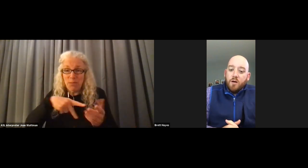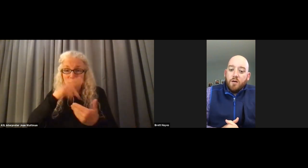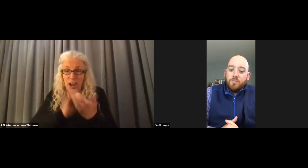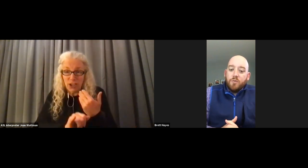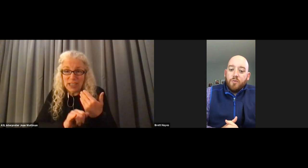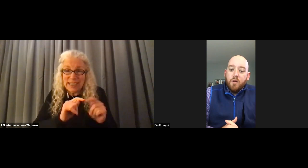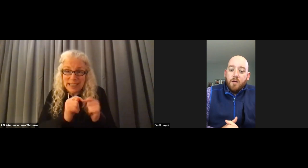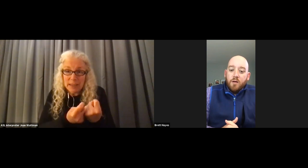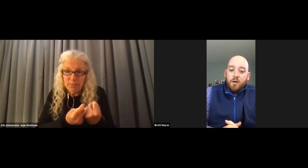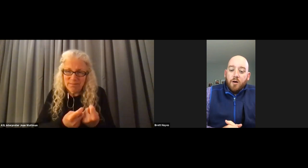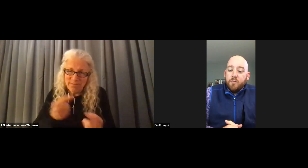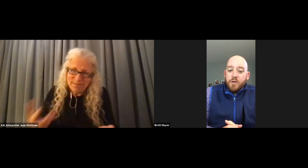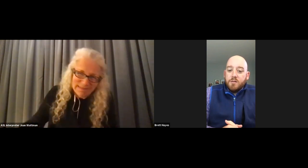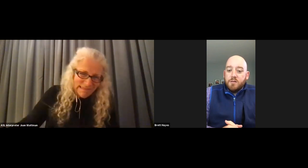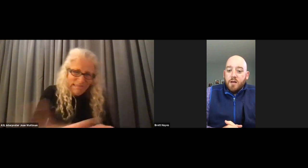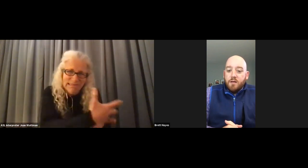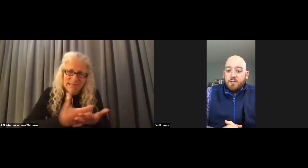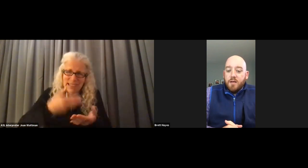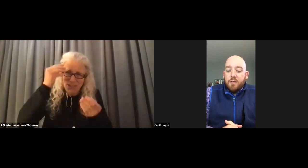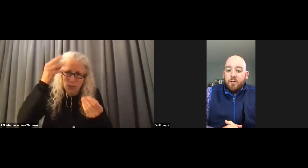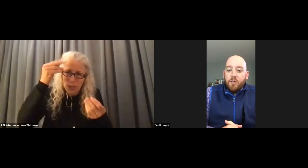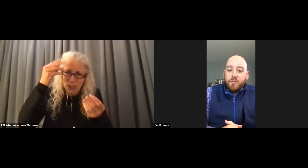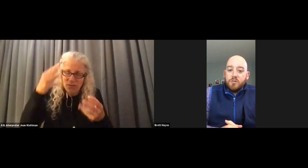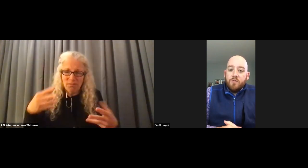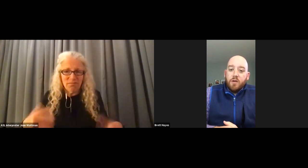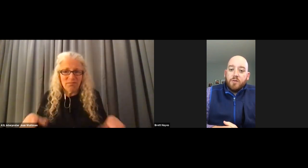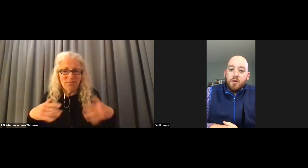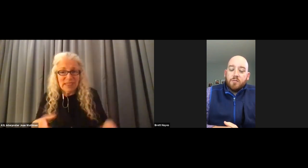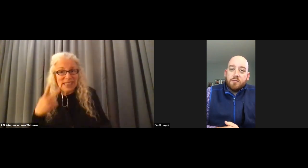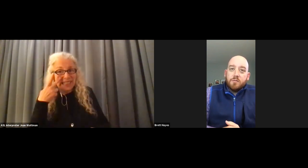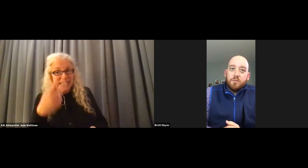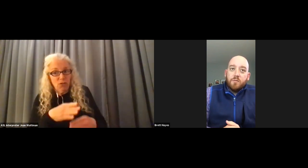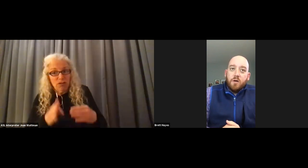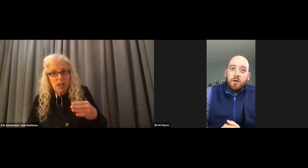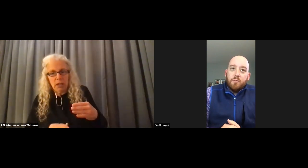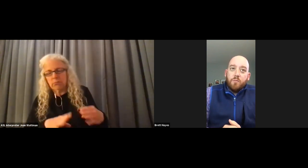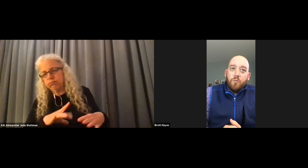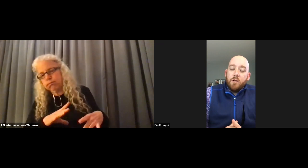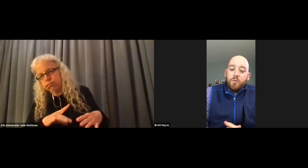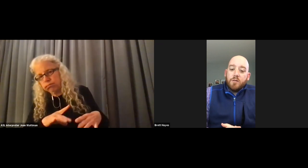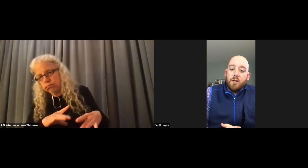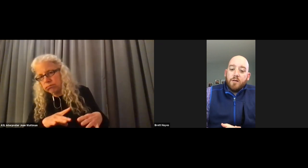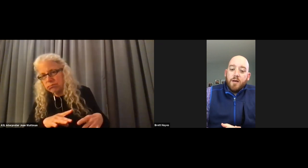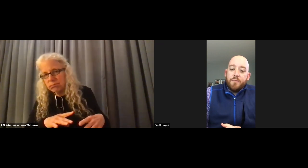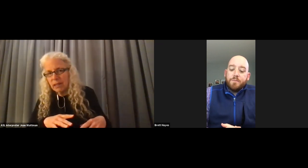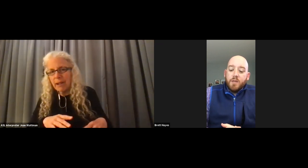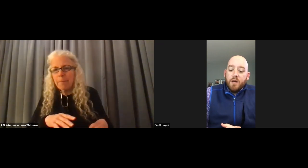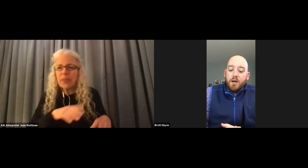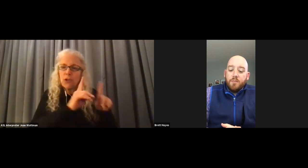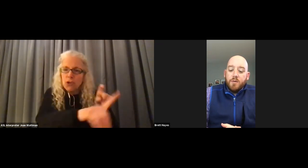hard through all of this and getting all of the survey results working with Gallaudet.